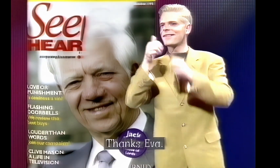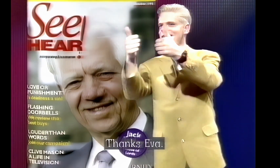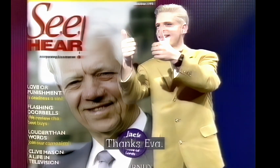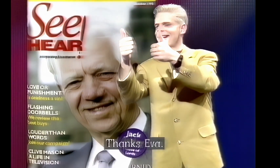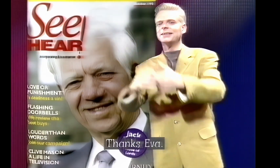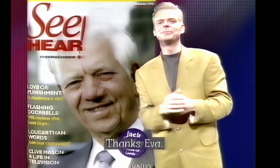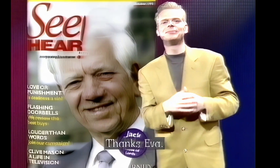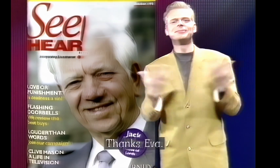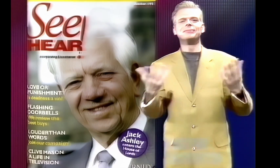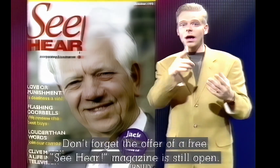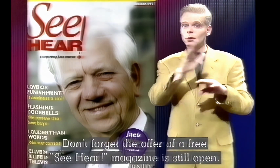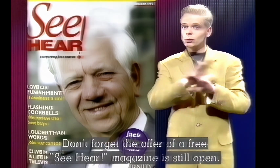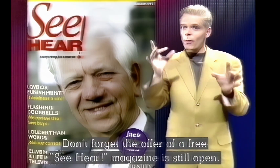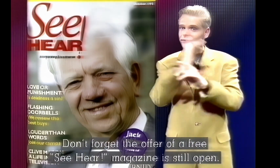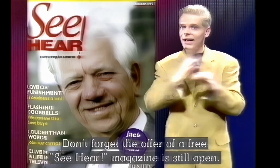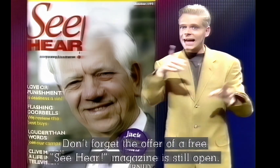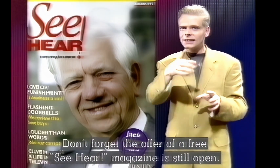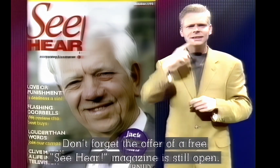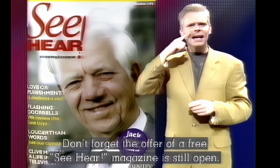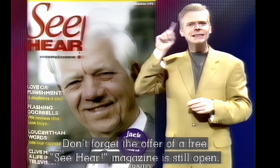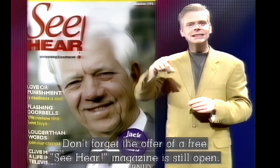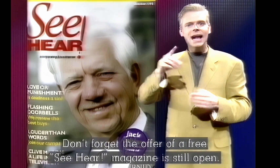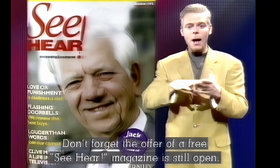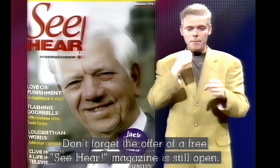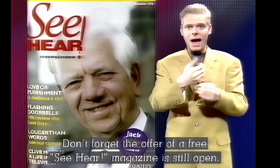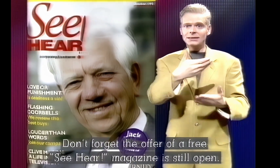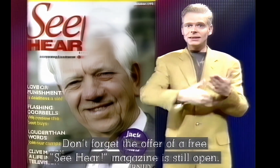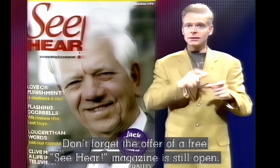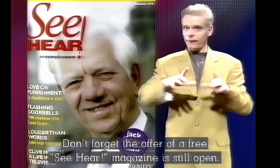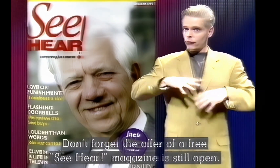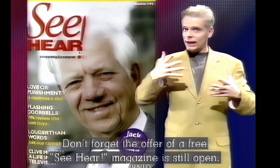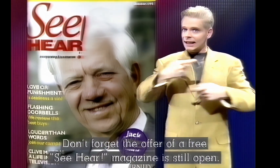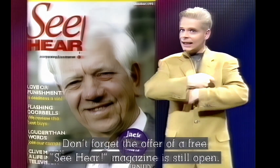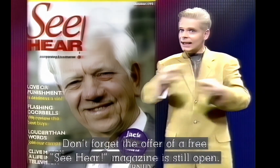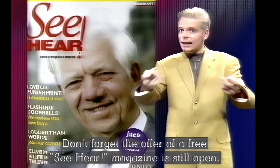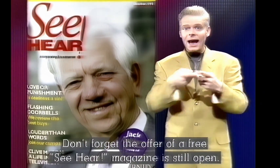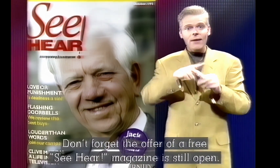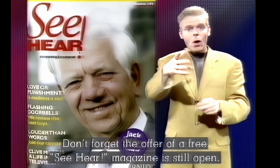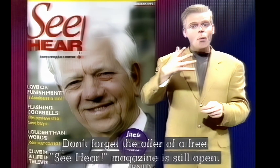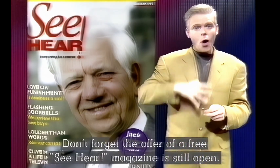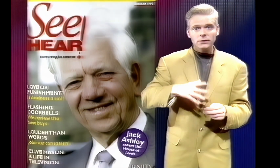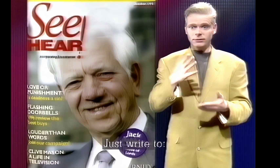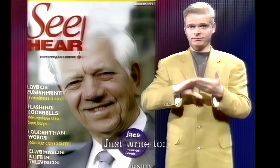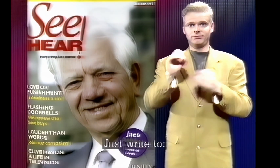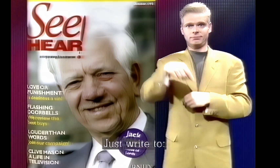Thanks, Eva. Don't forget, the offer of a free See Here magazine is still open. Just write